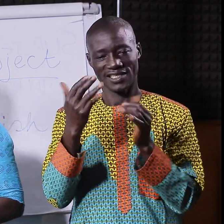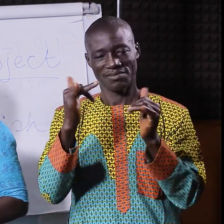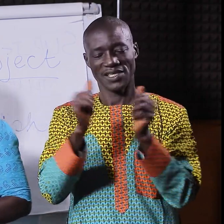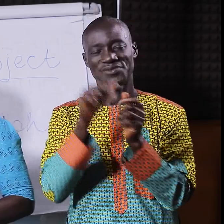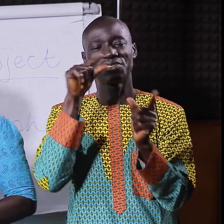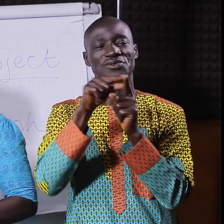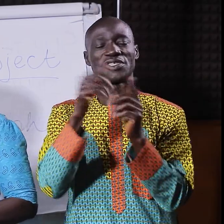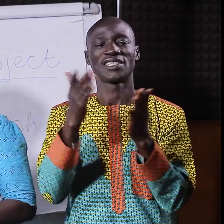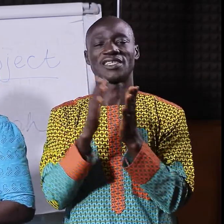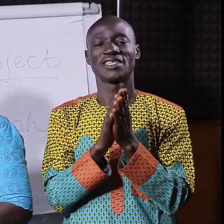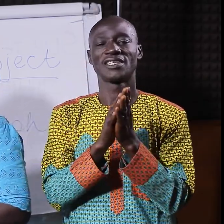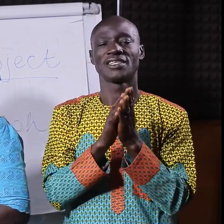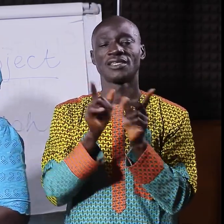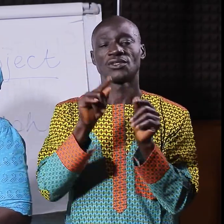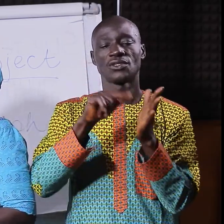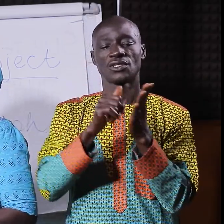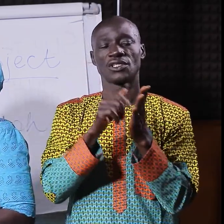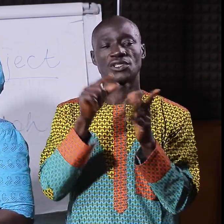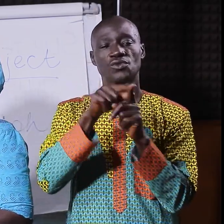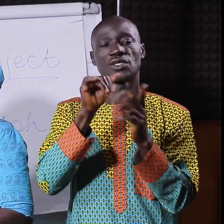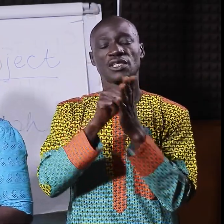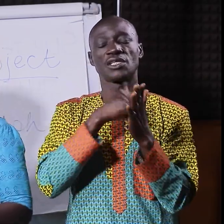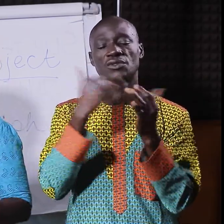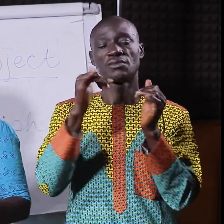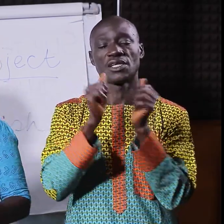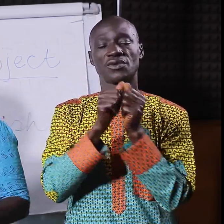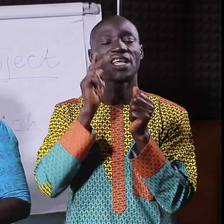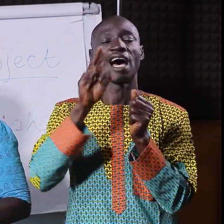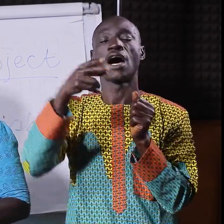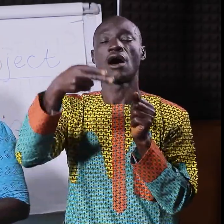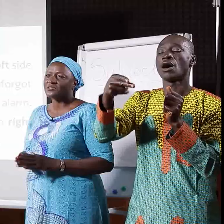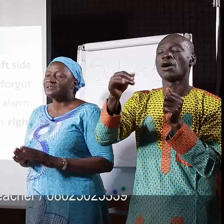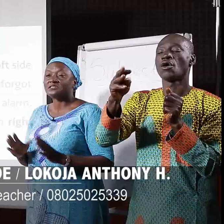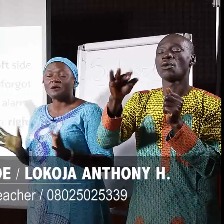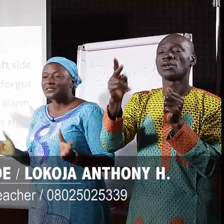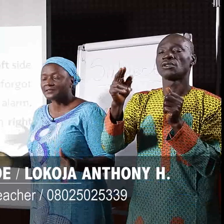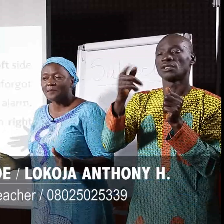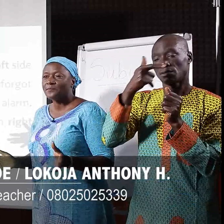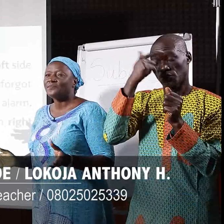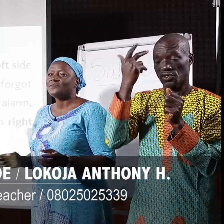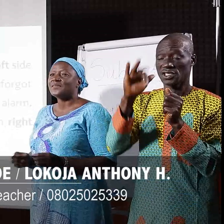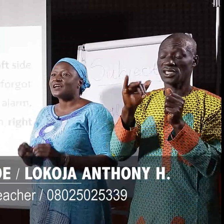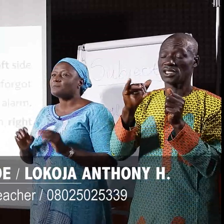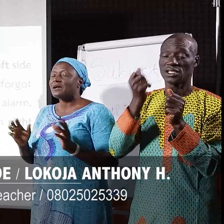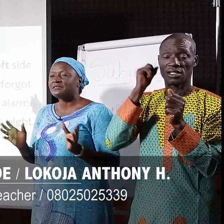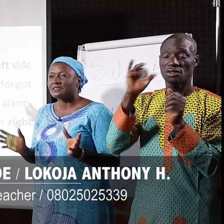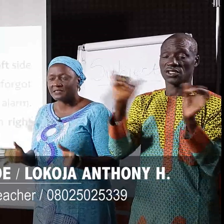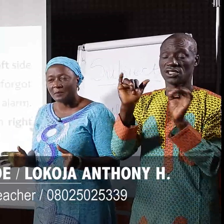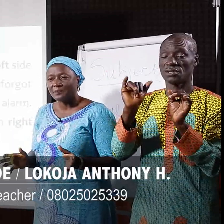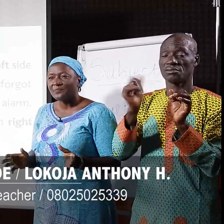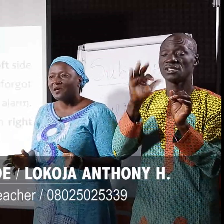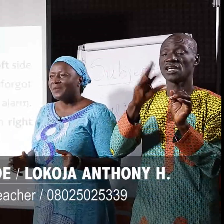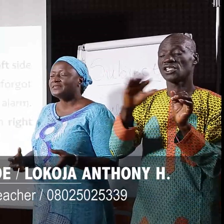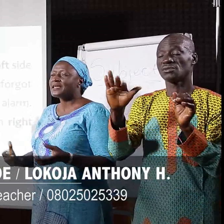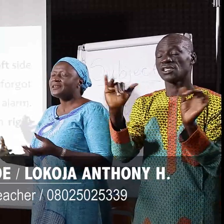words here. So these words that we have played with are homonyms because they sound the same, they are spelled the